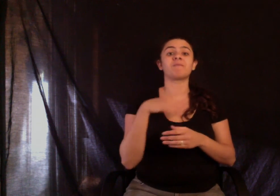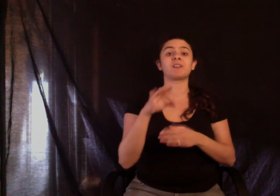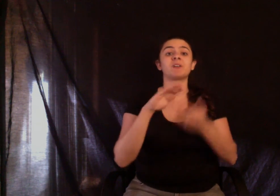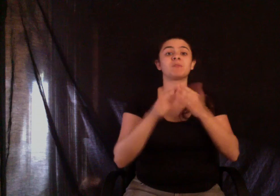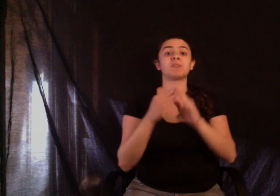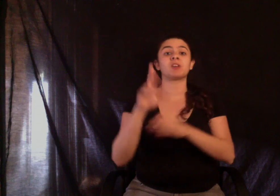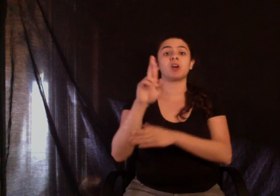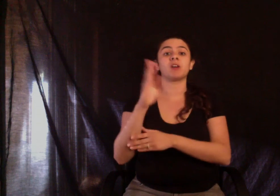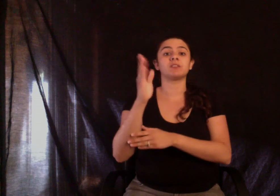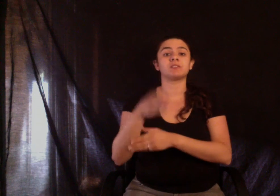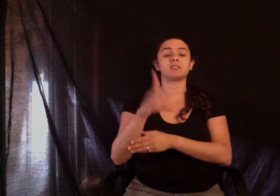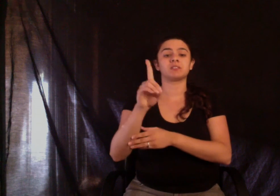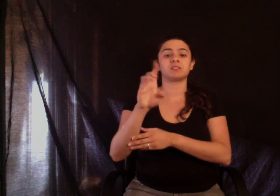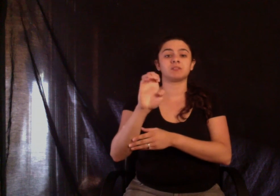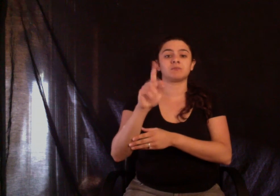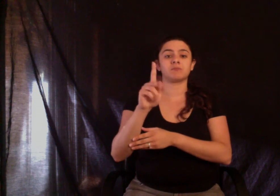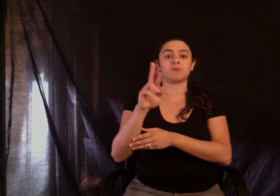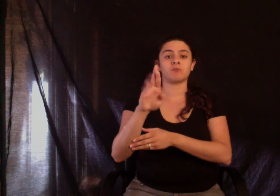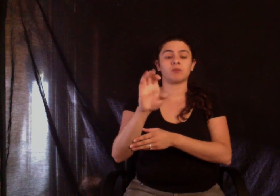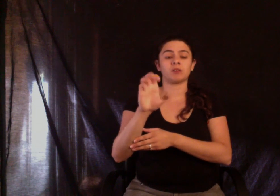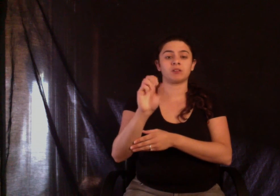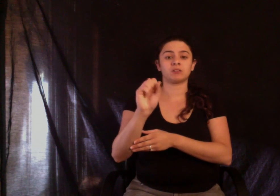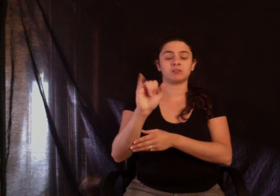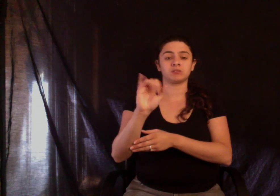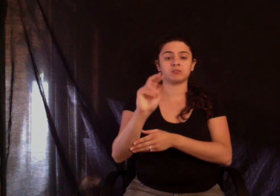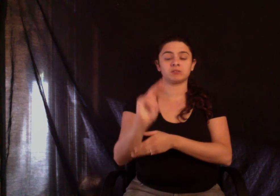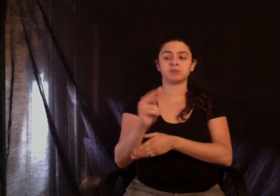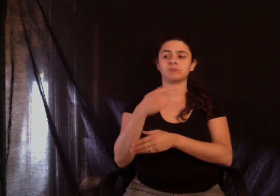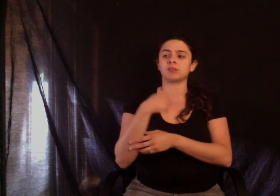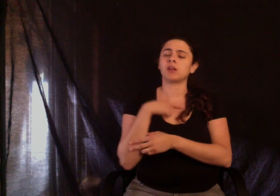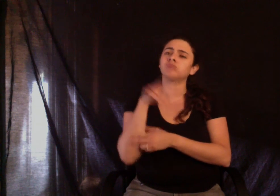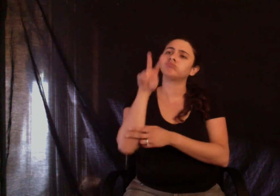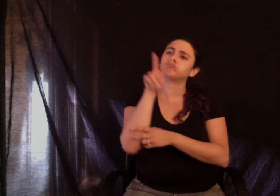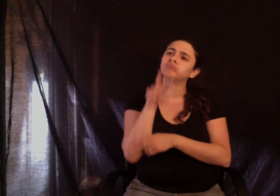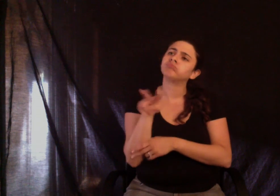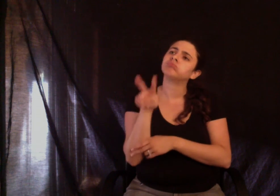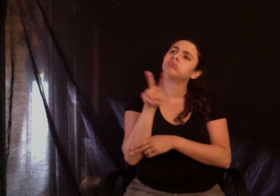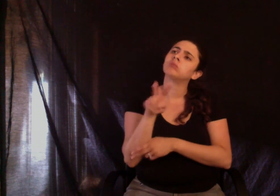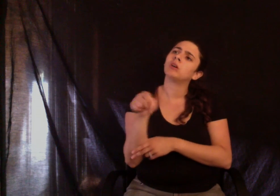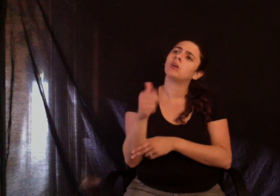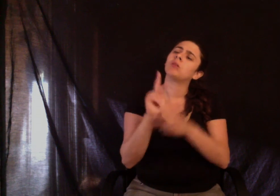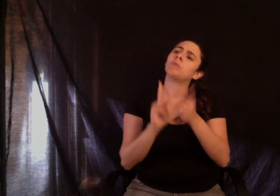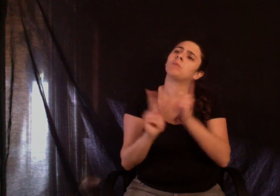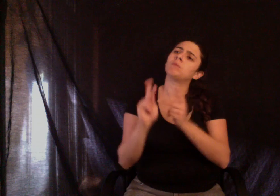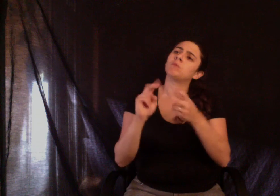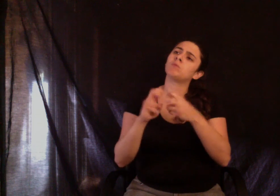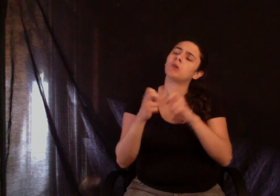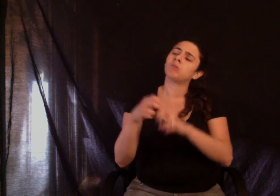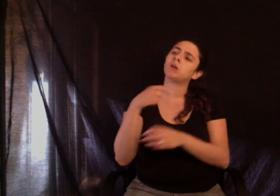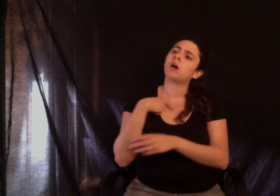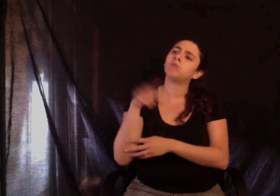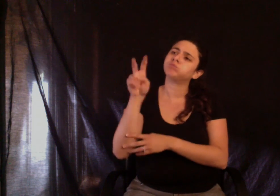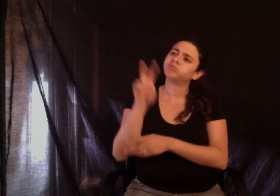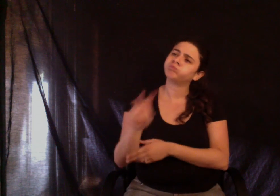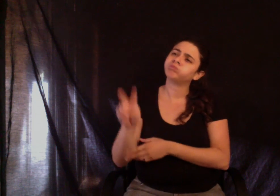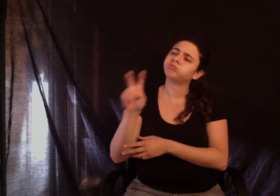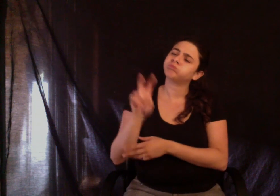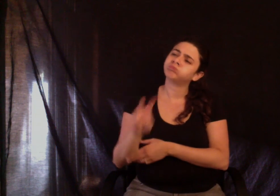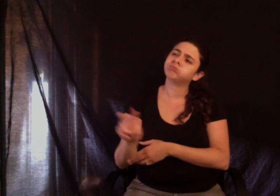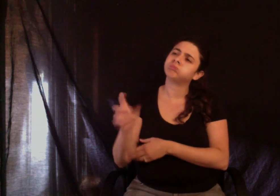An hour later, and I realized I just spent an hour reading other people's issues and responding with what I thought might help. I actually felt pretty